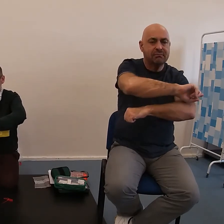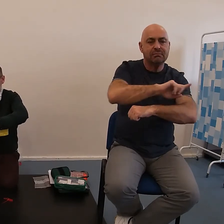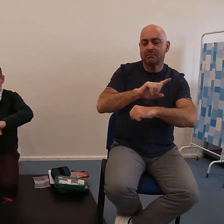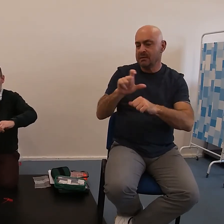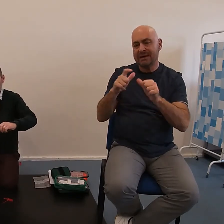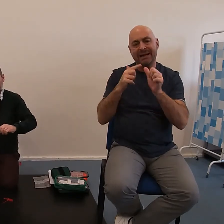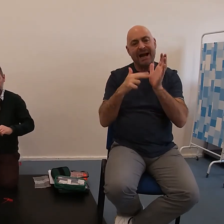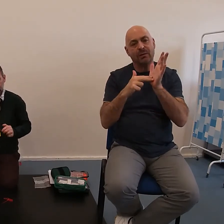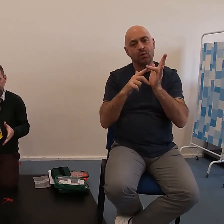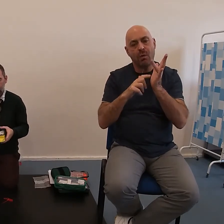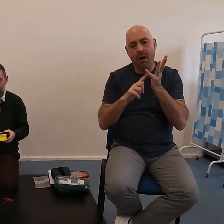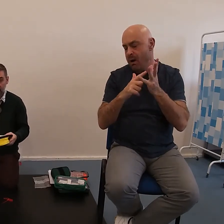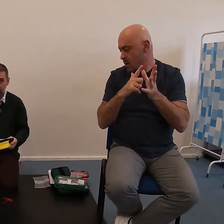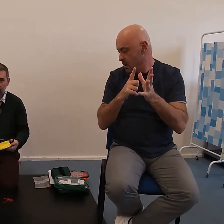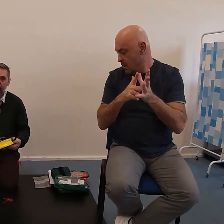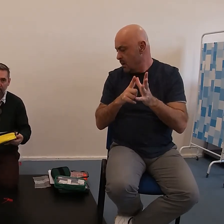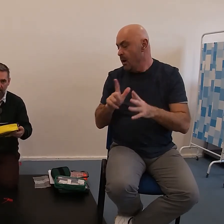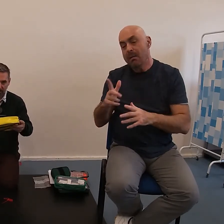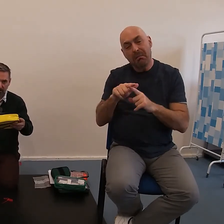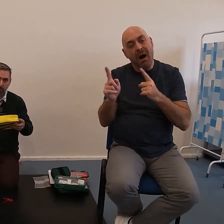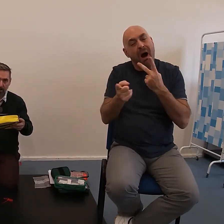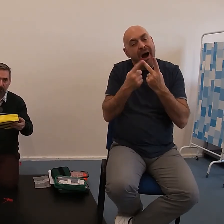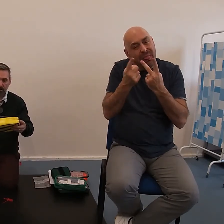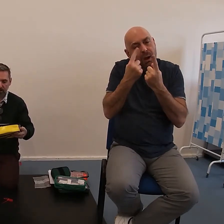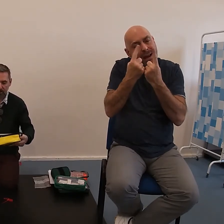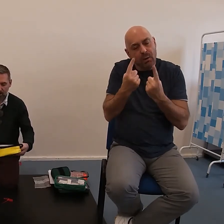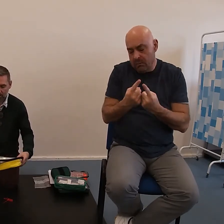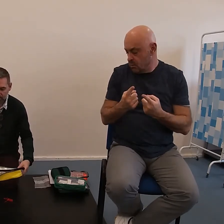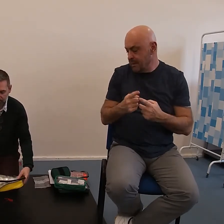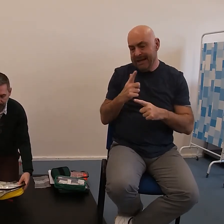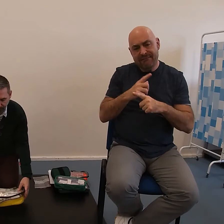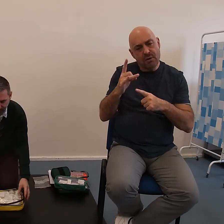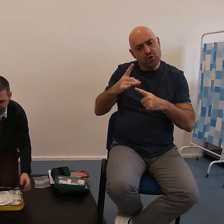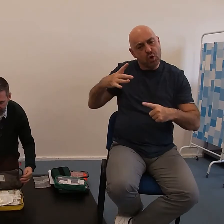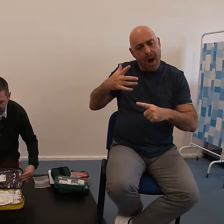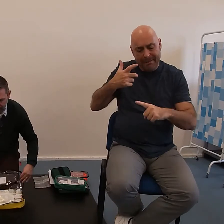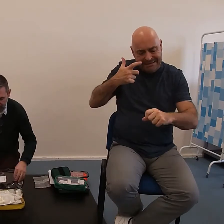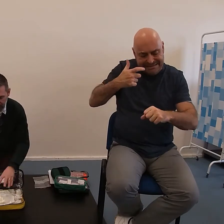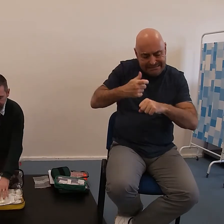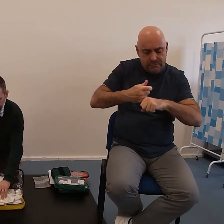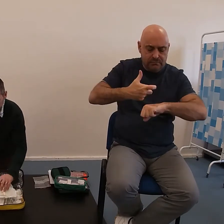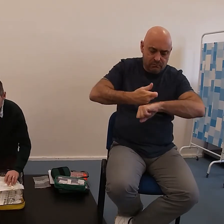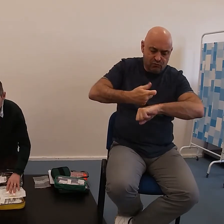But it also has a few other pieces of equipment that would be pertinent when you're using sharps.